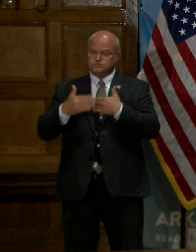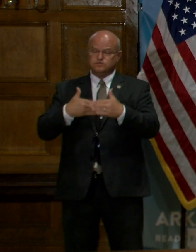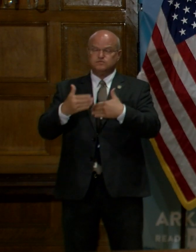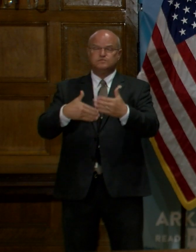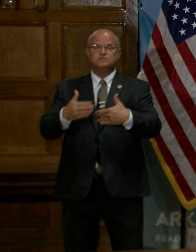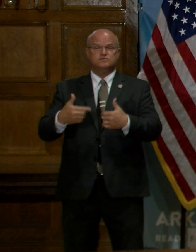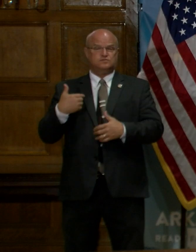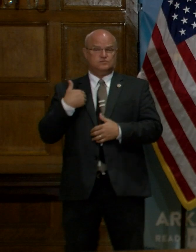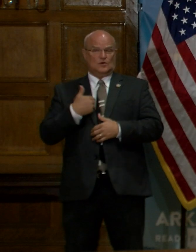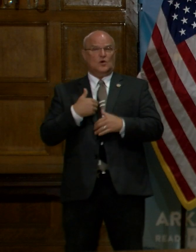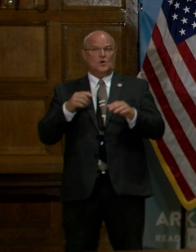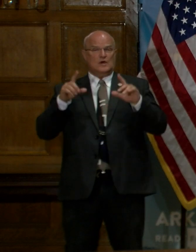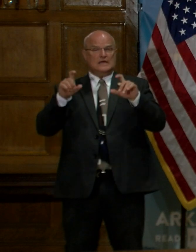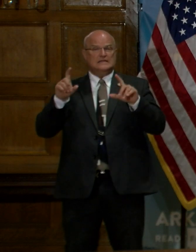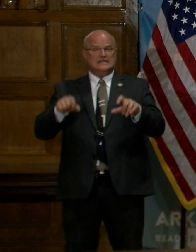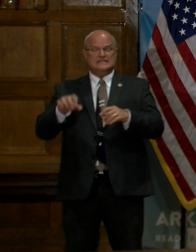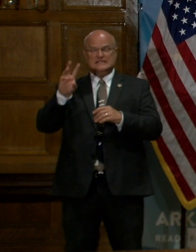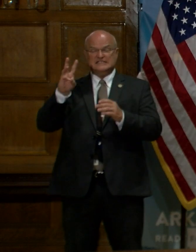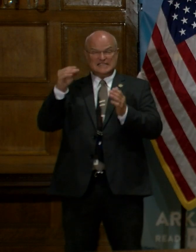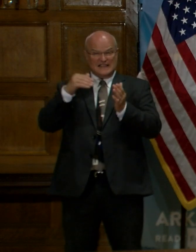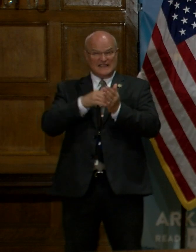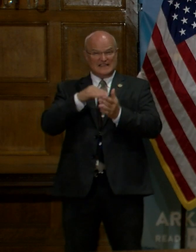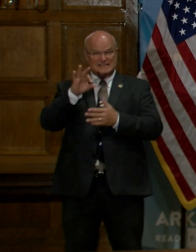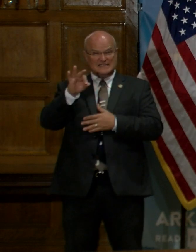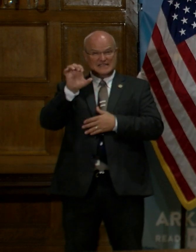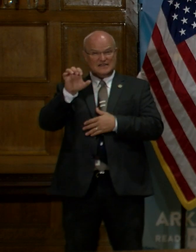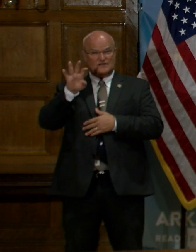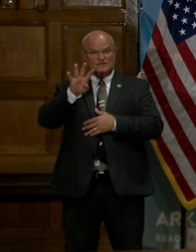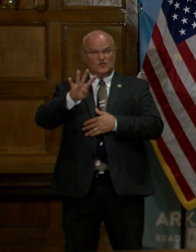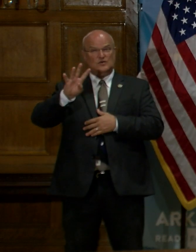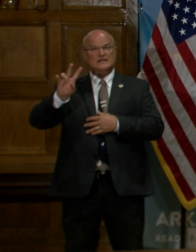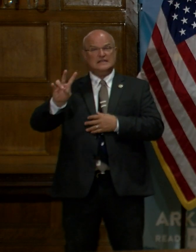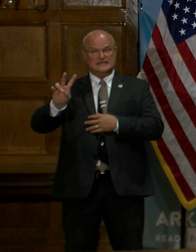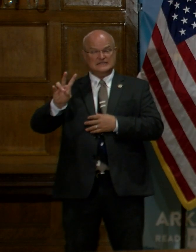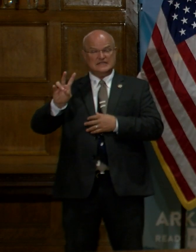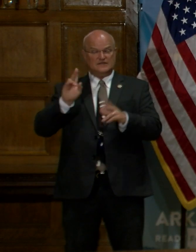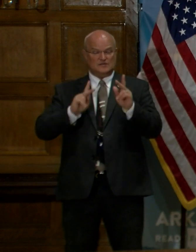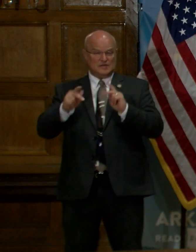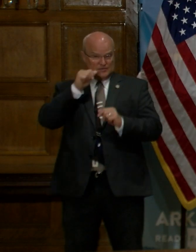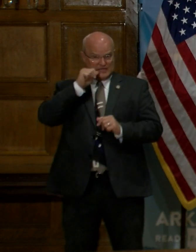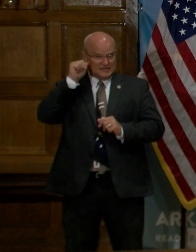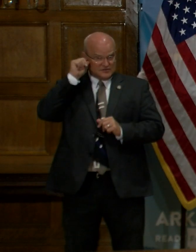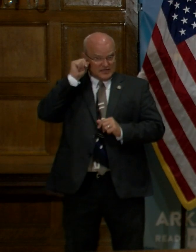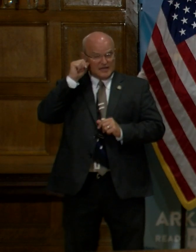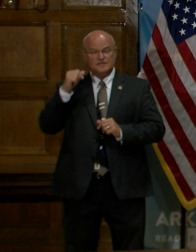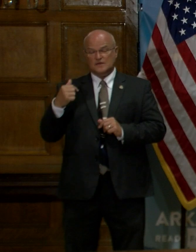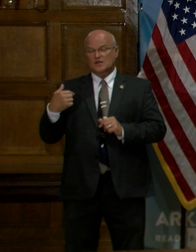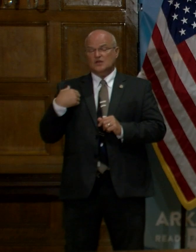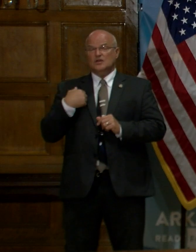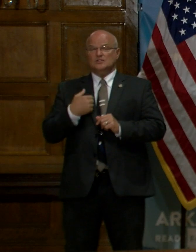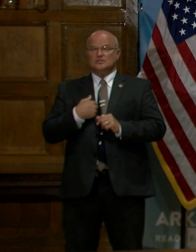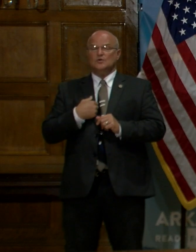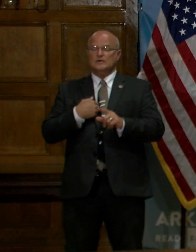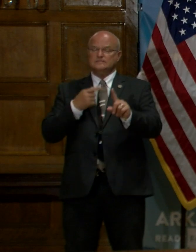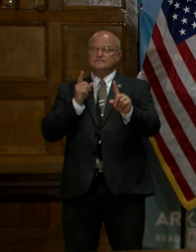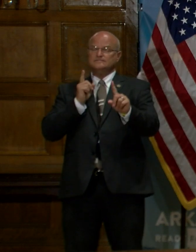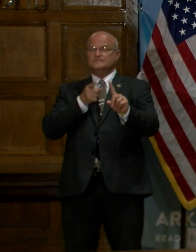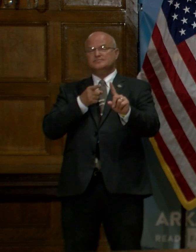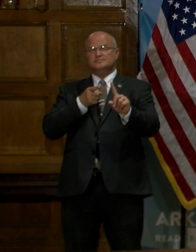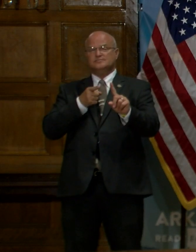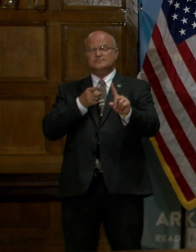We tested 6,947 people yesterday, so we're well on